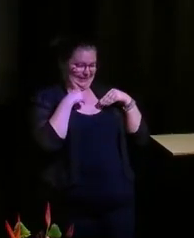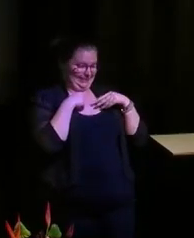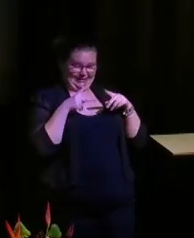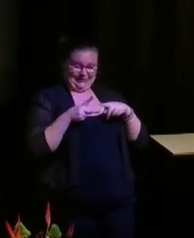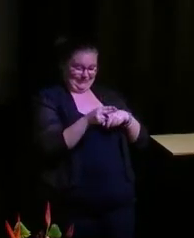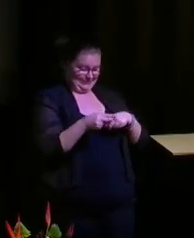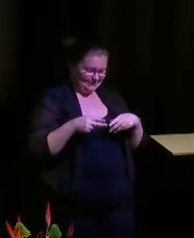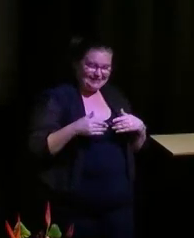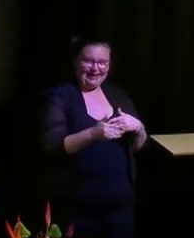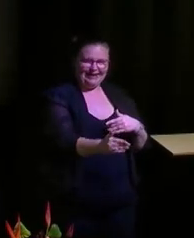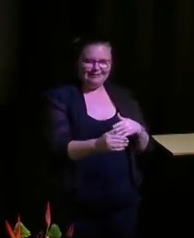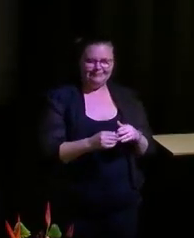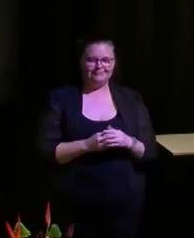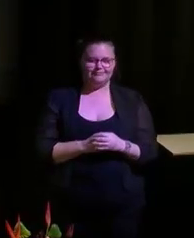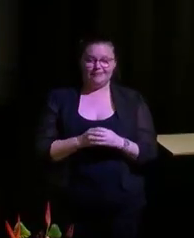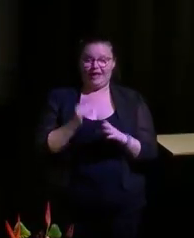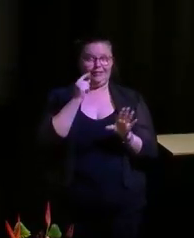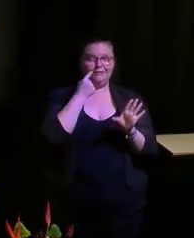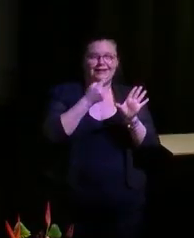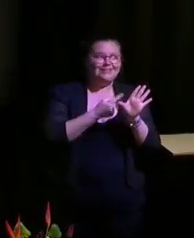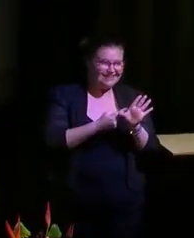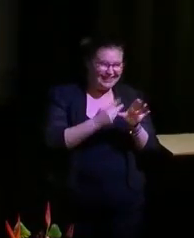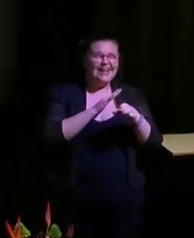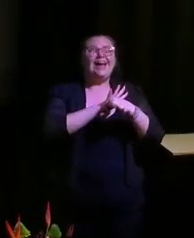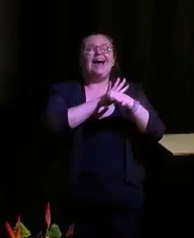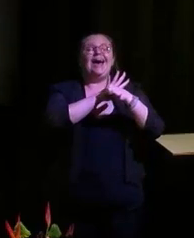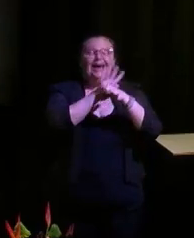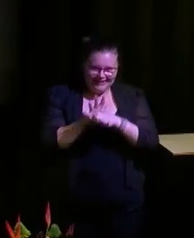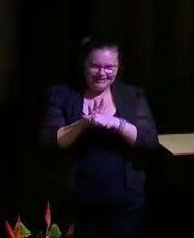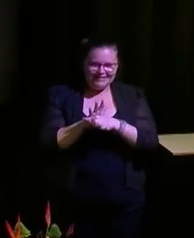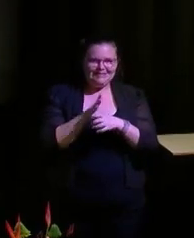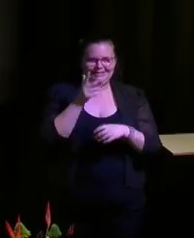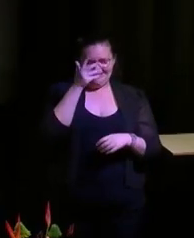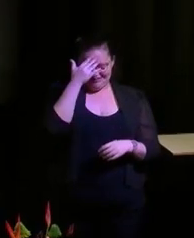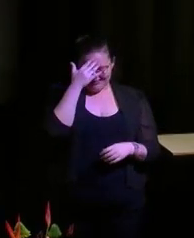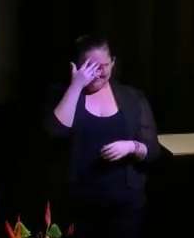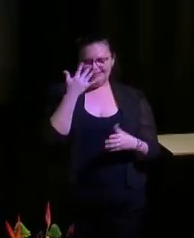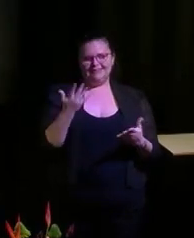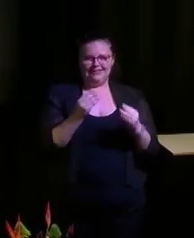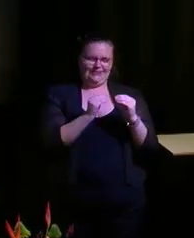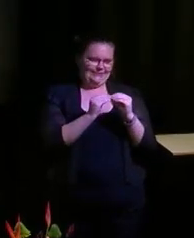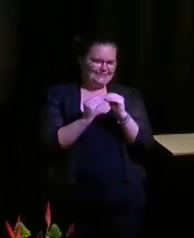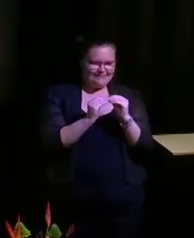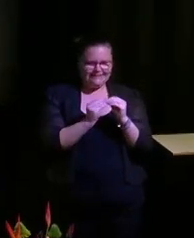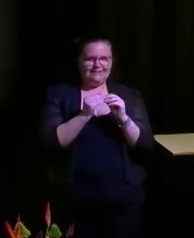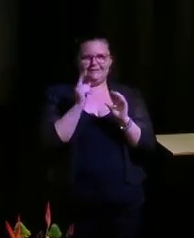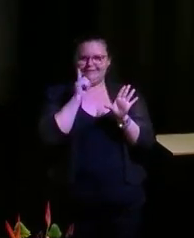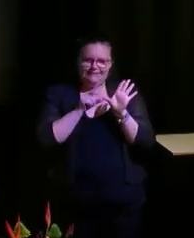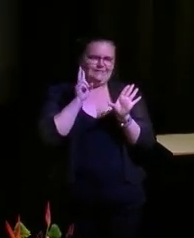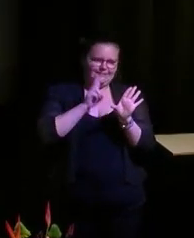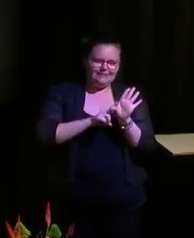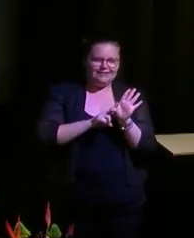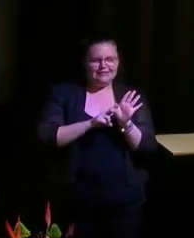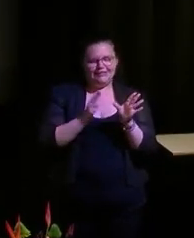then in the following year, the pandemic happened. So we negotiated that over the last couple of years with the